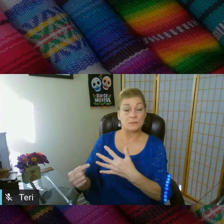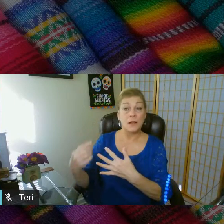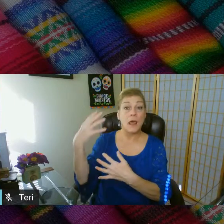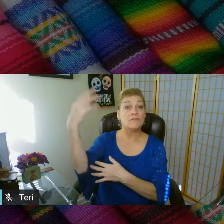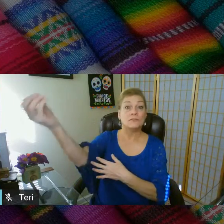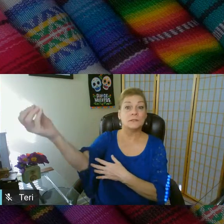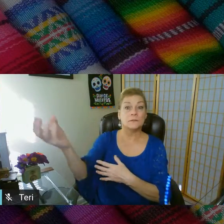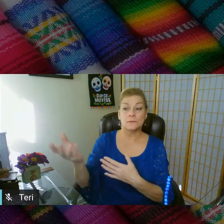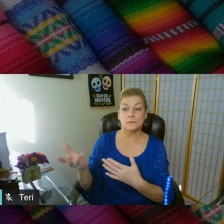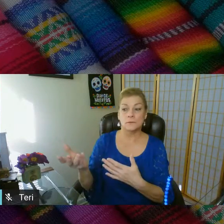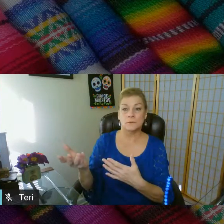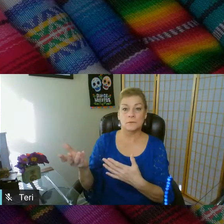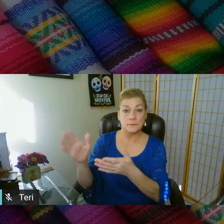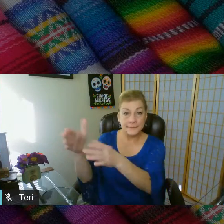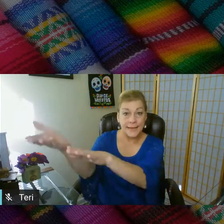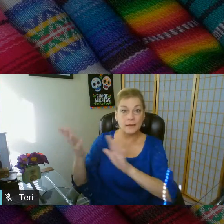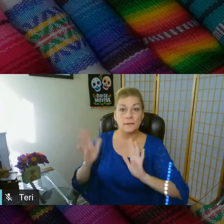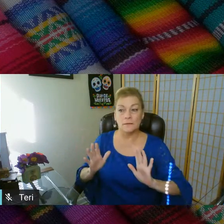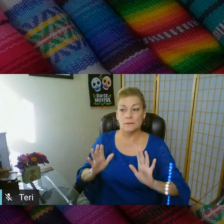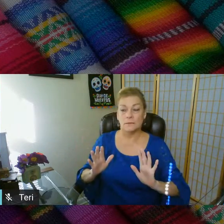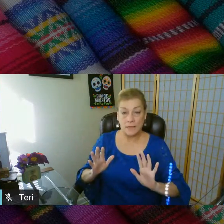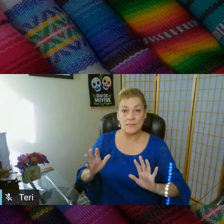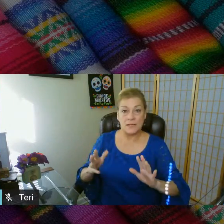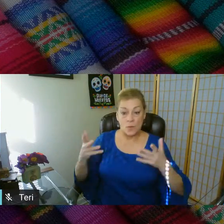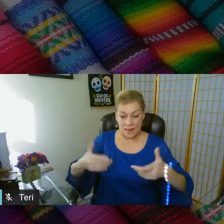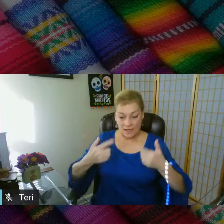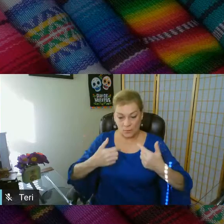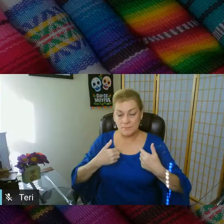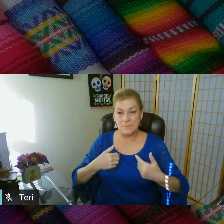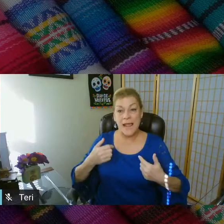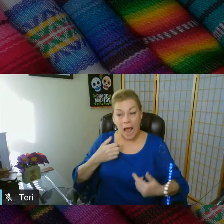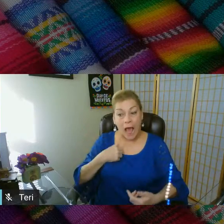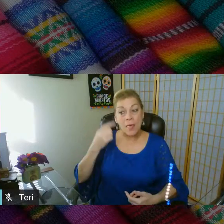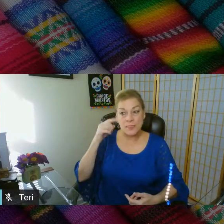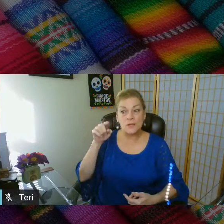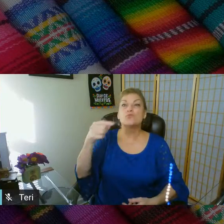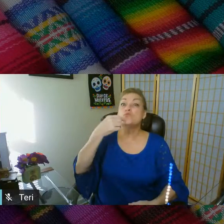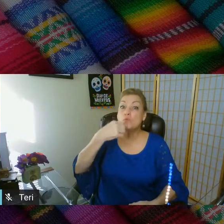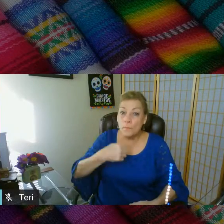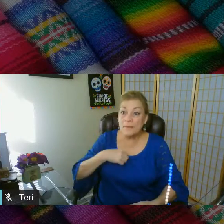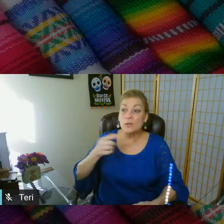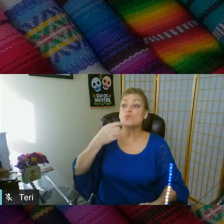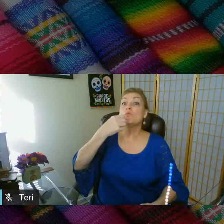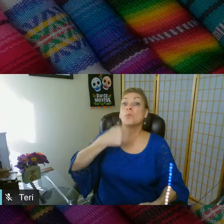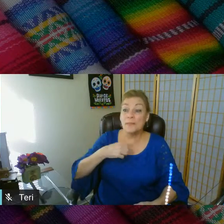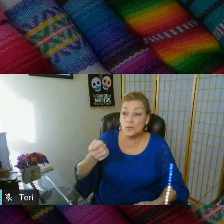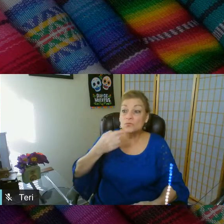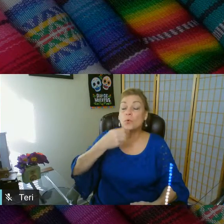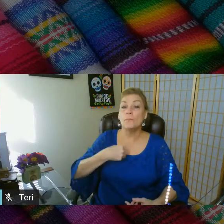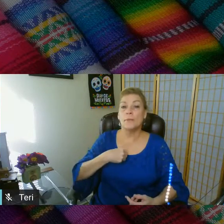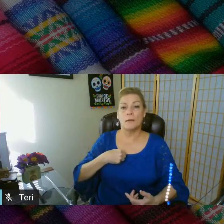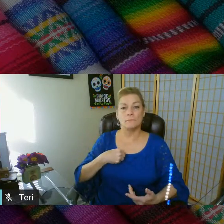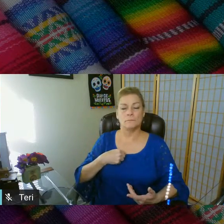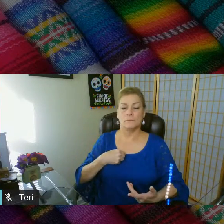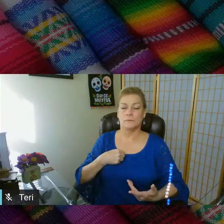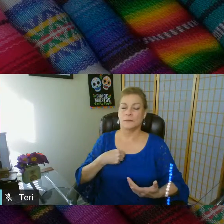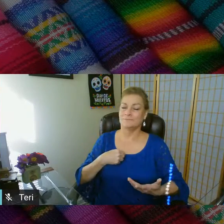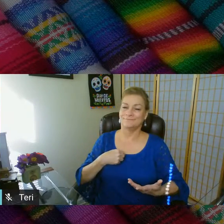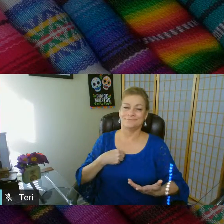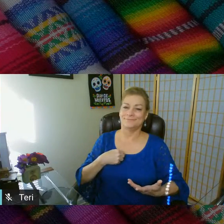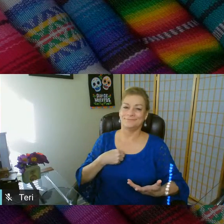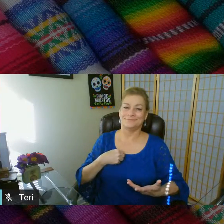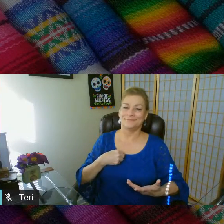gone. These are questions that become opportunities for us to really open and expand